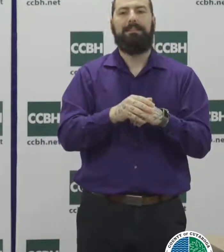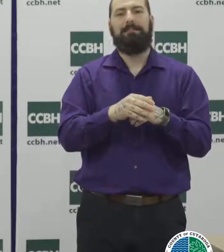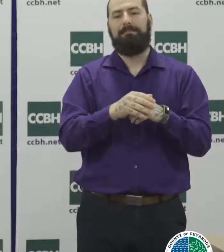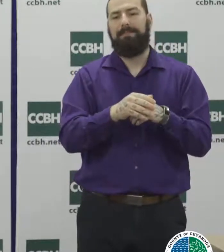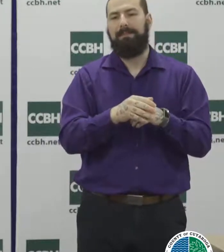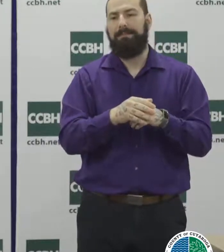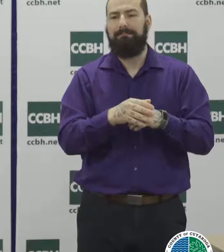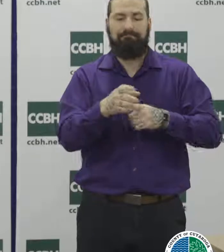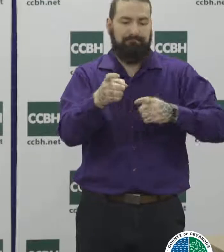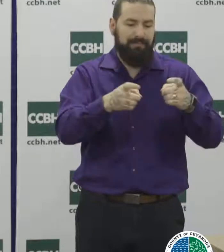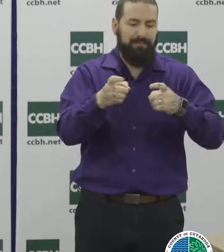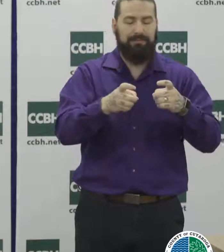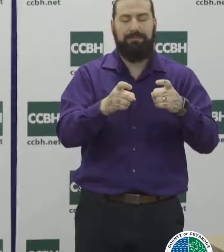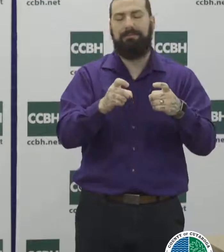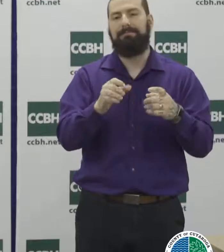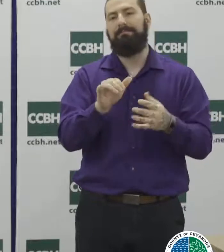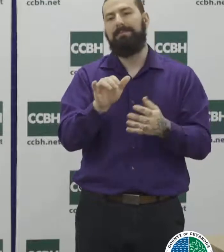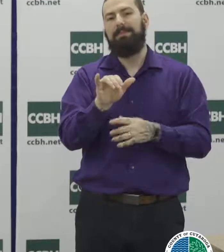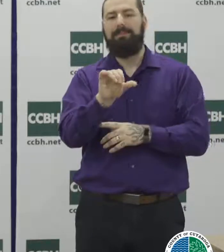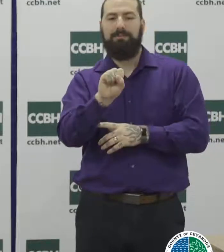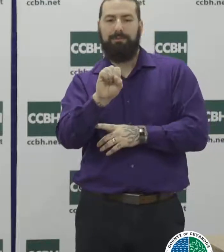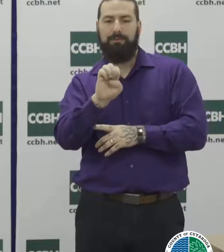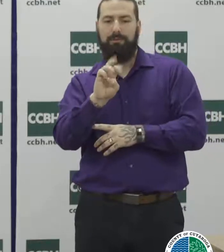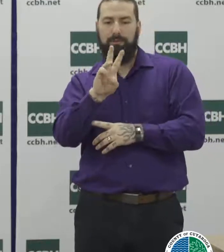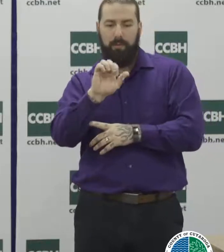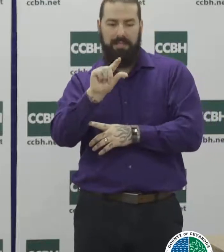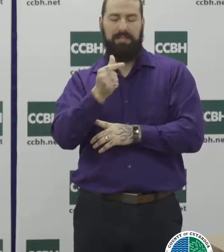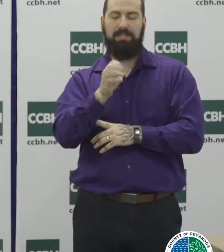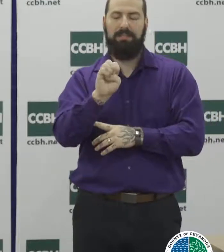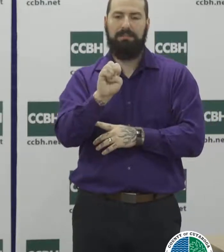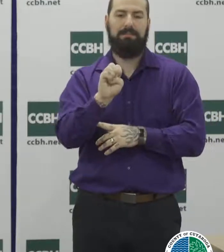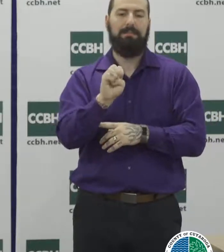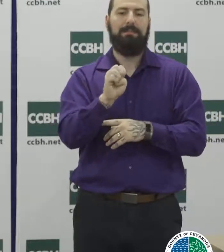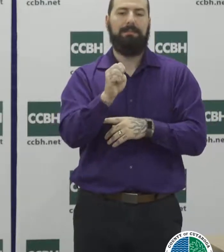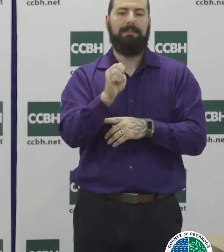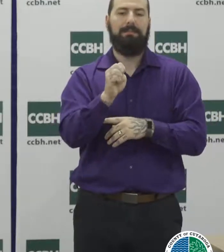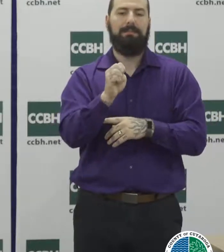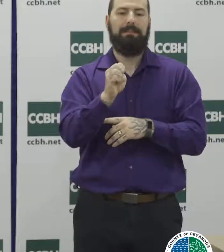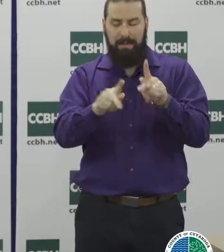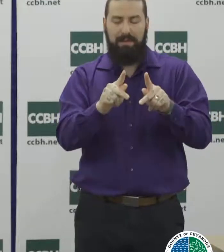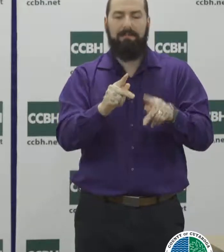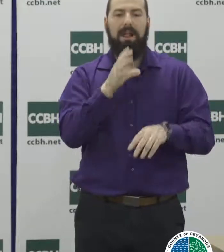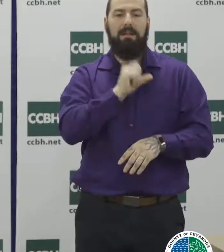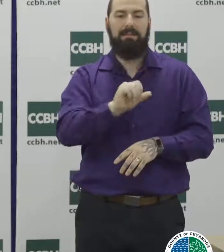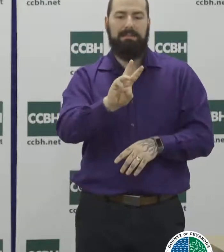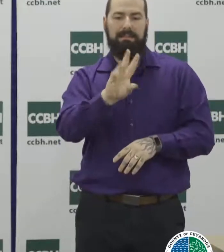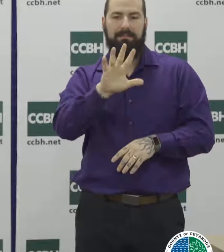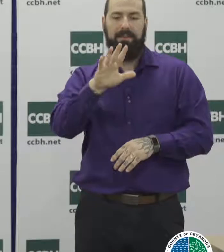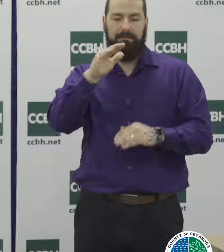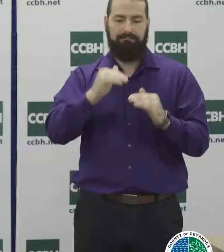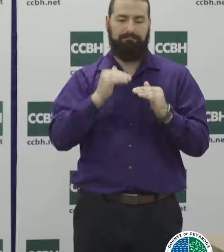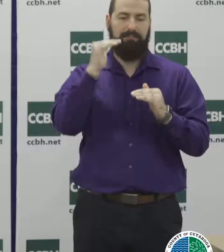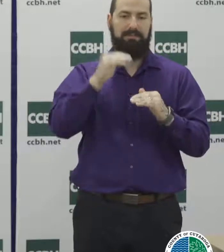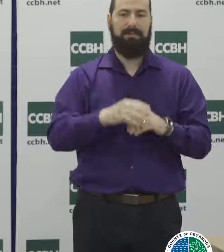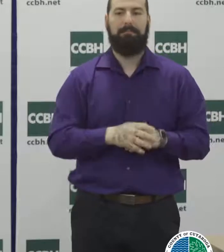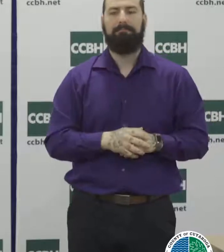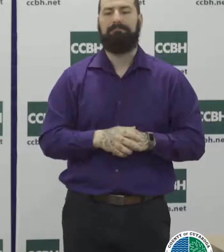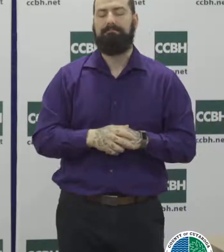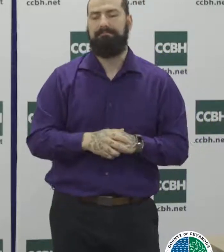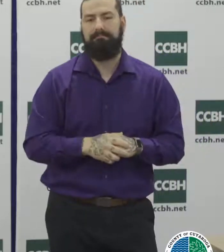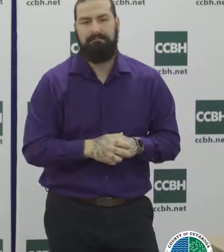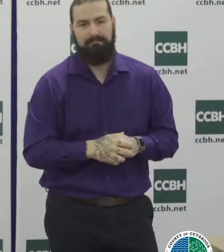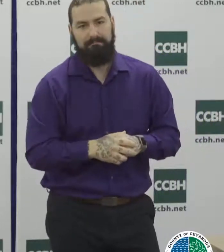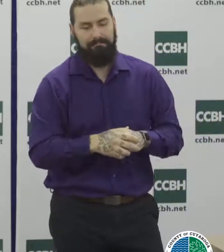sewage, and provide clean water for the community, a range of those critical. We also knew in priority 3 we